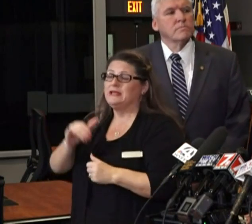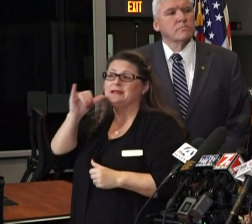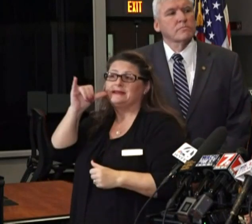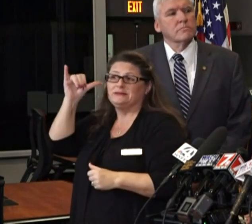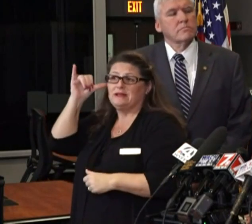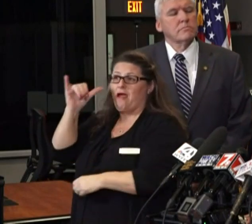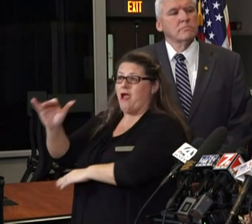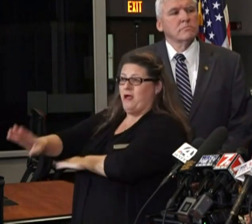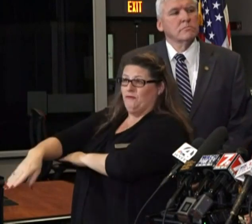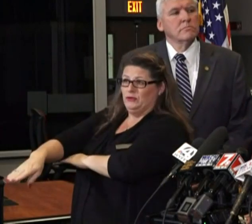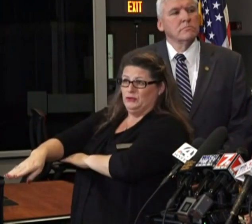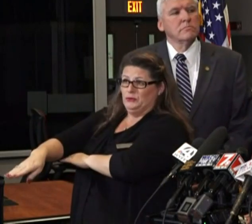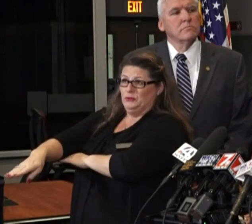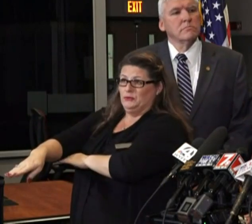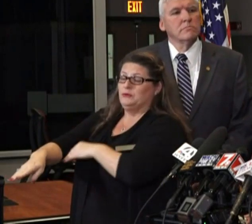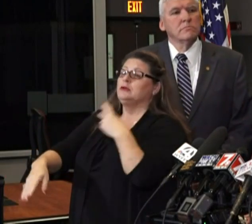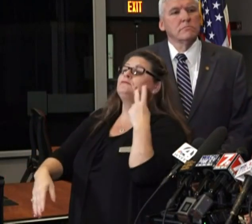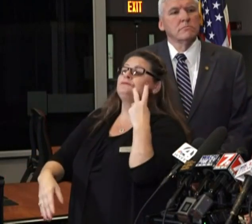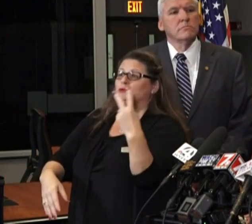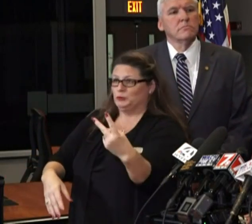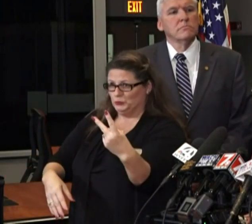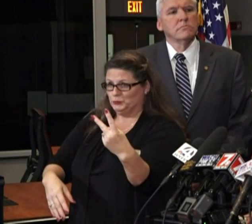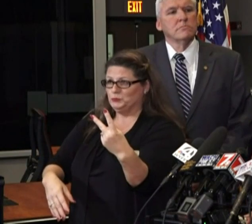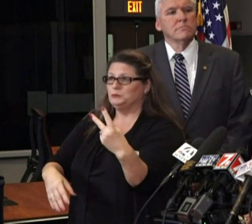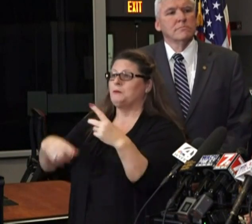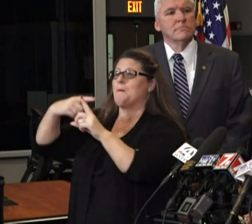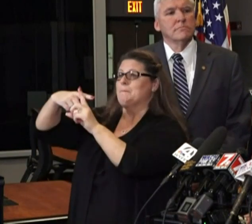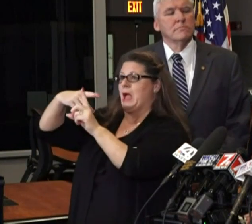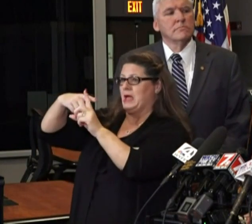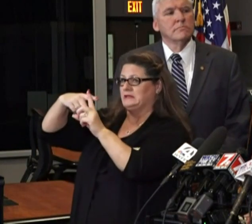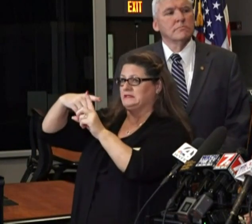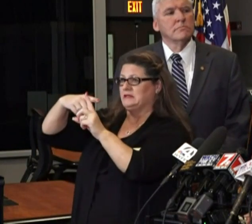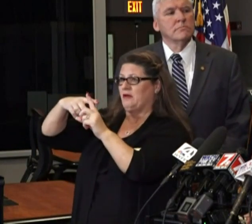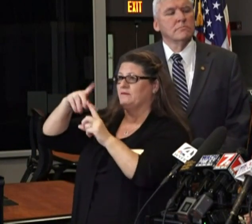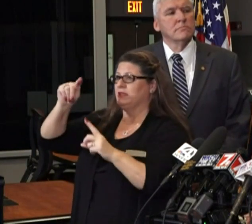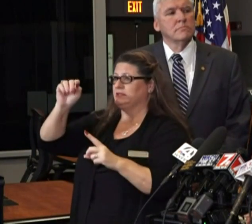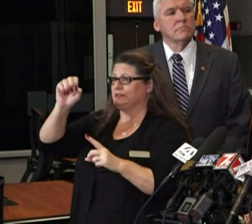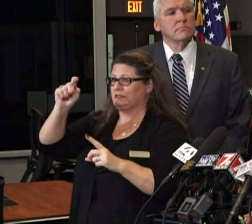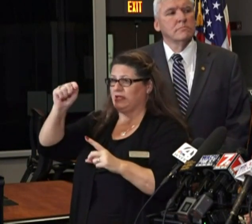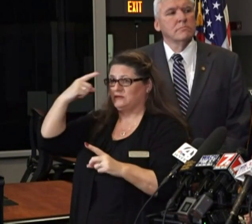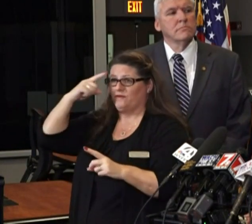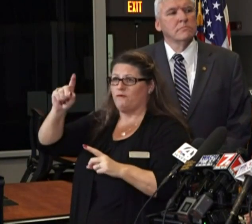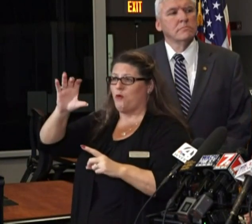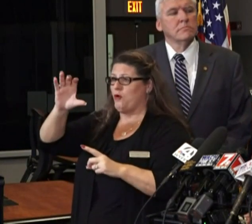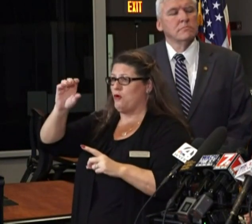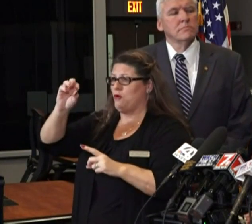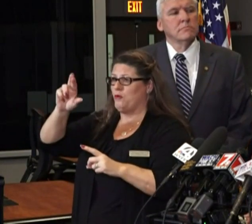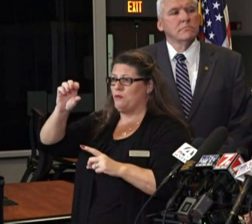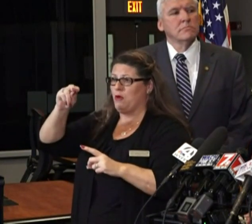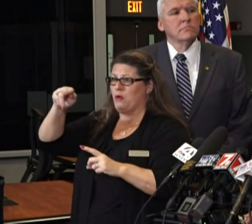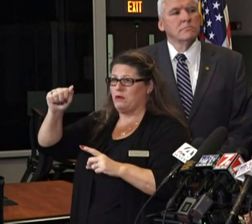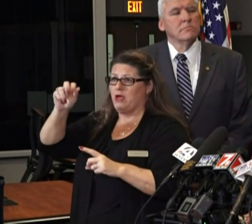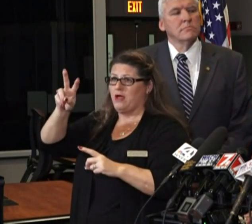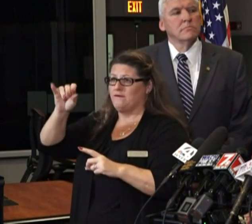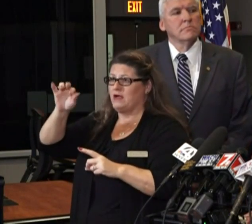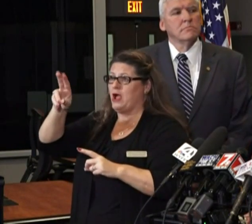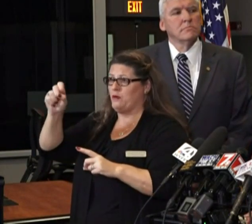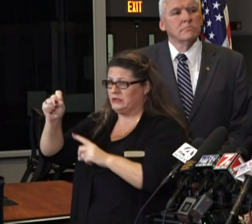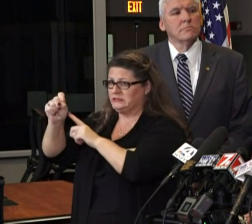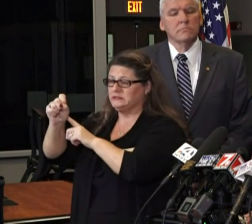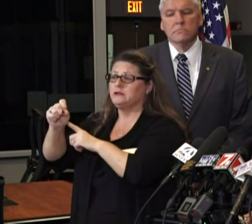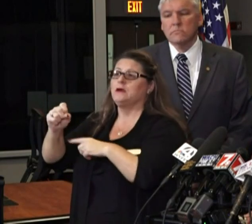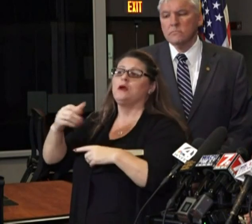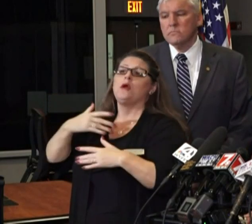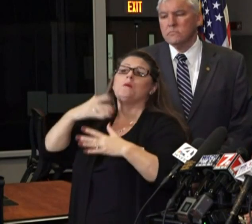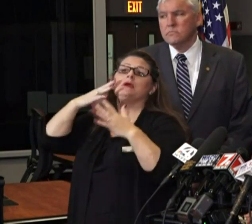yesterday afternoon, we had two presumptive positive tests for the coronavirus. Our decision was to release